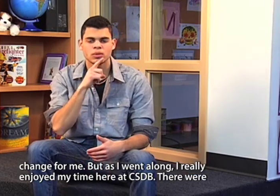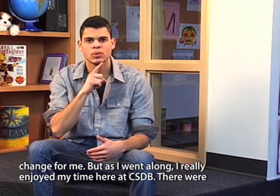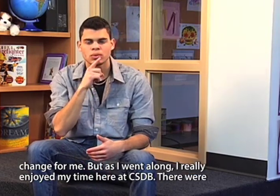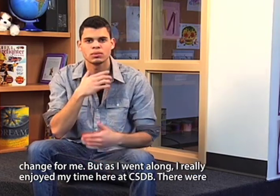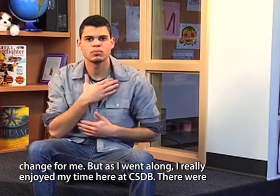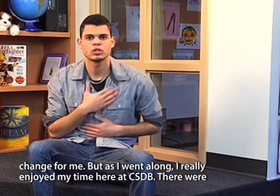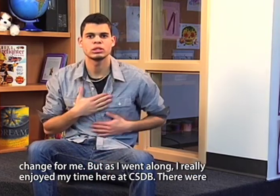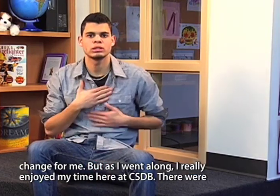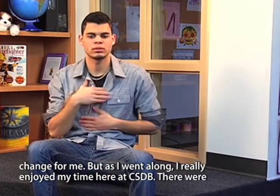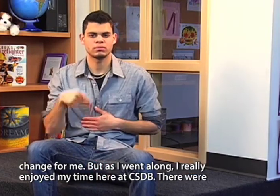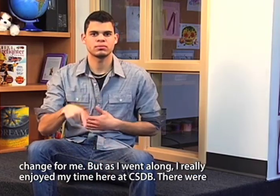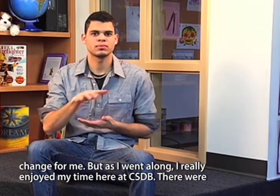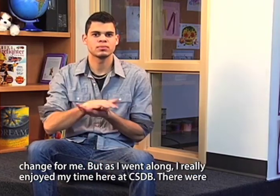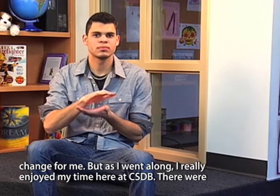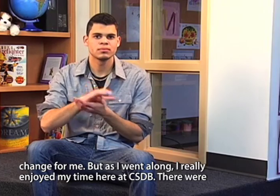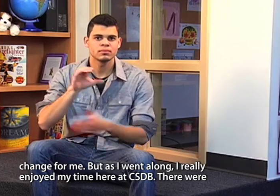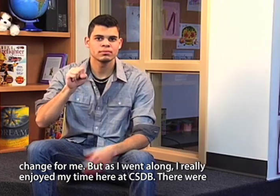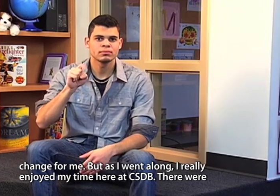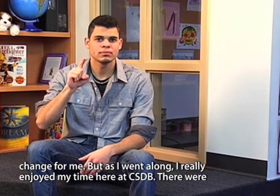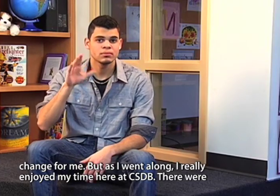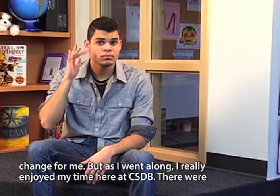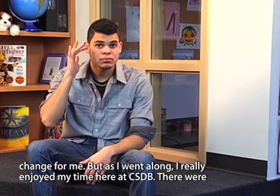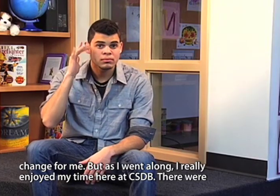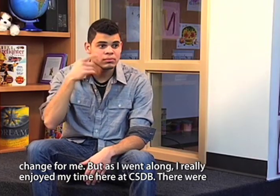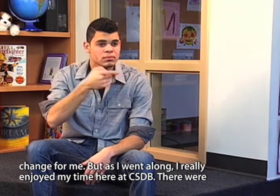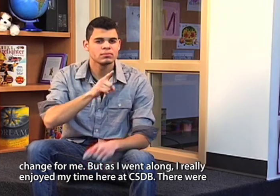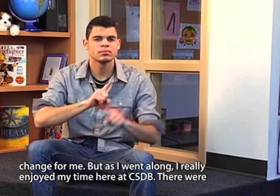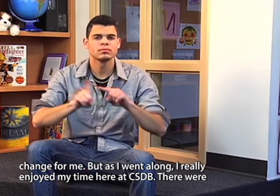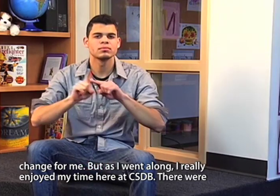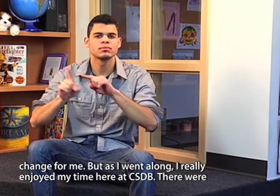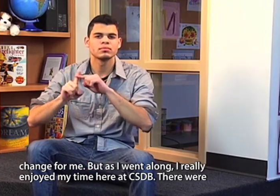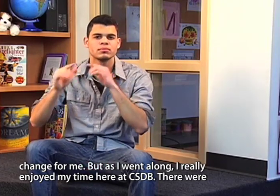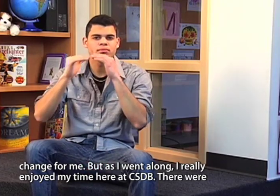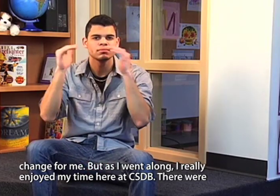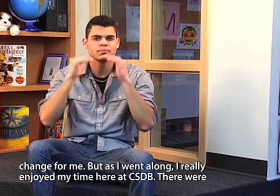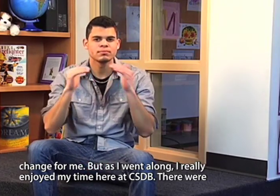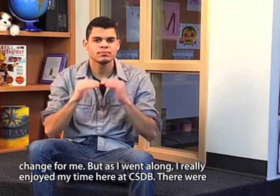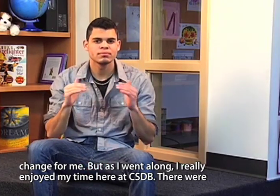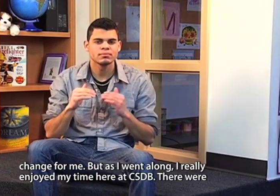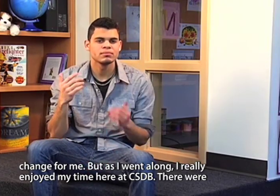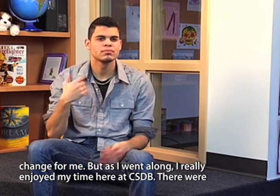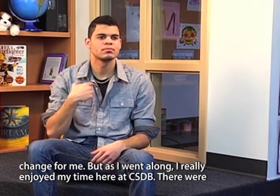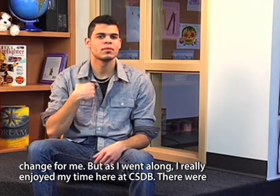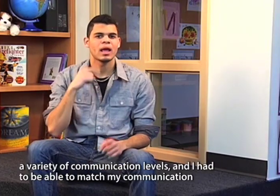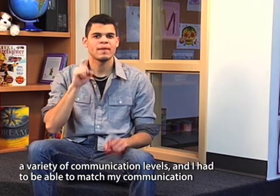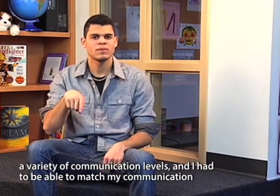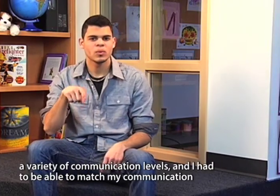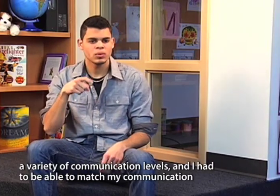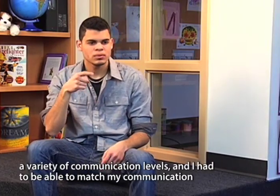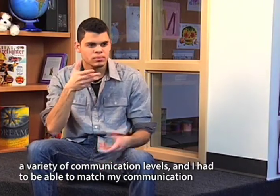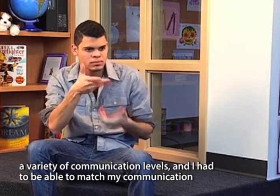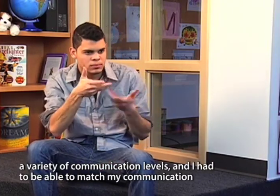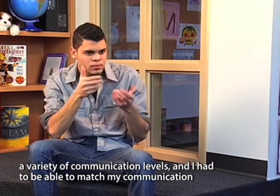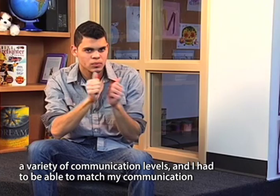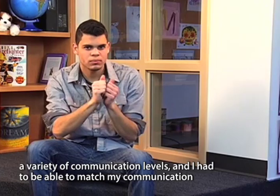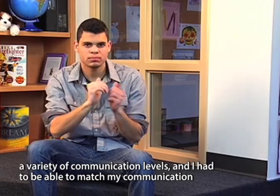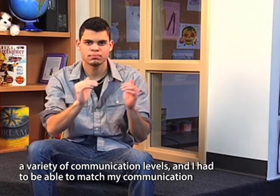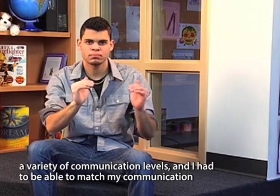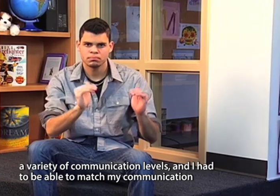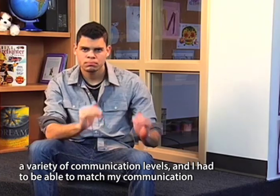went along, I really enjoyed my time here at CSDB. There were a variety of communication levels,